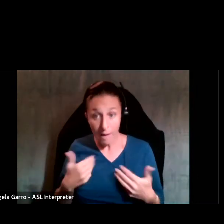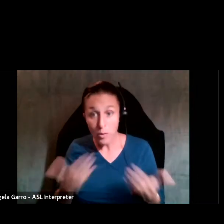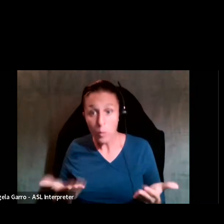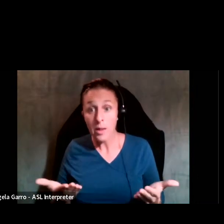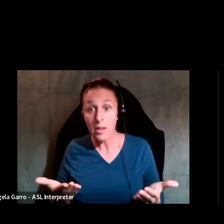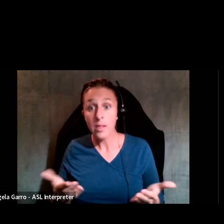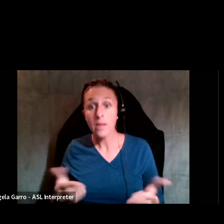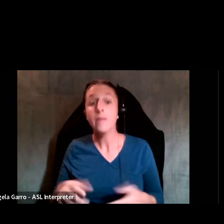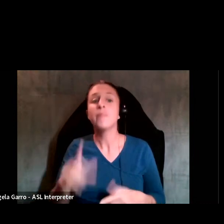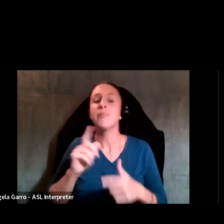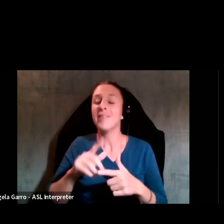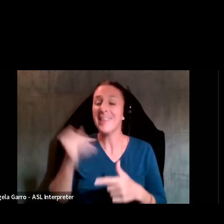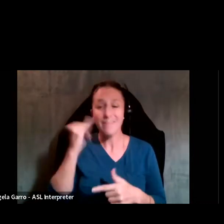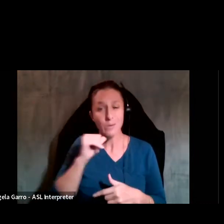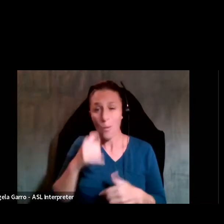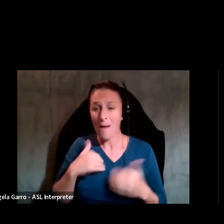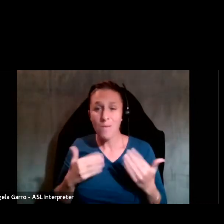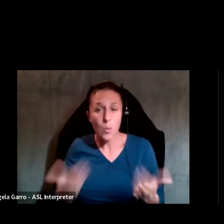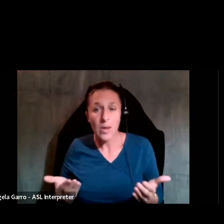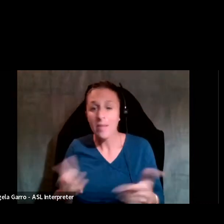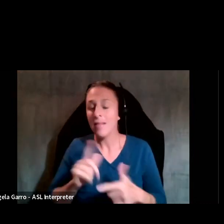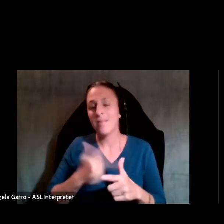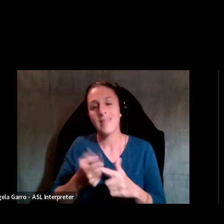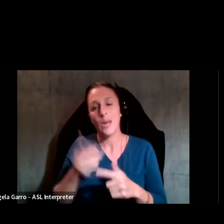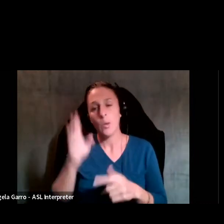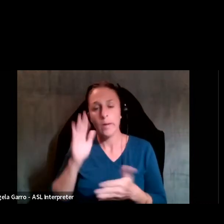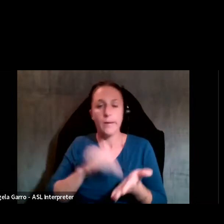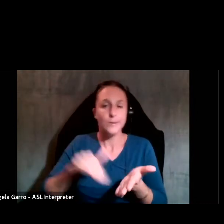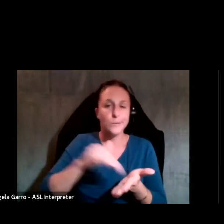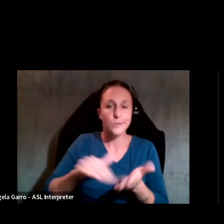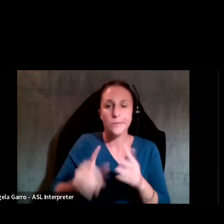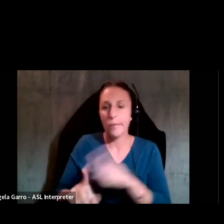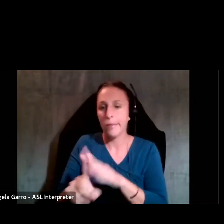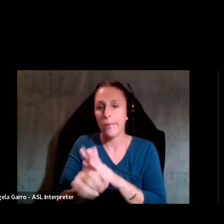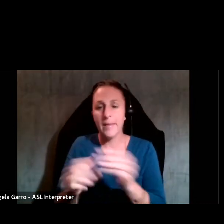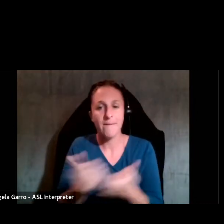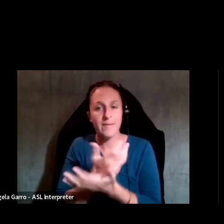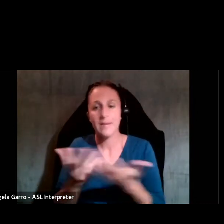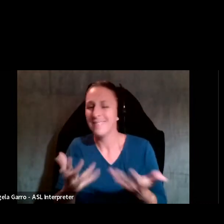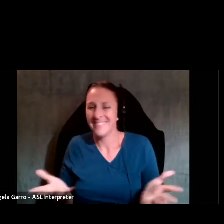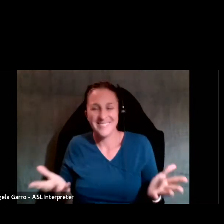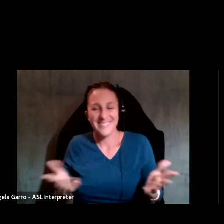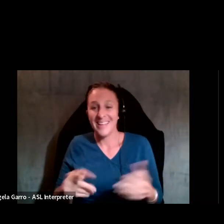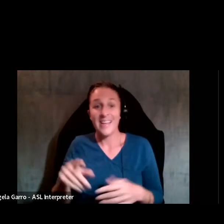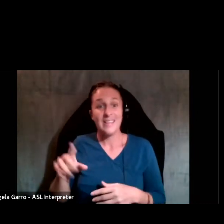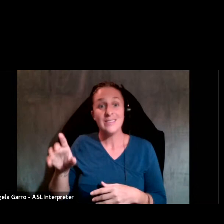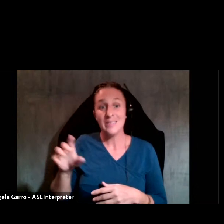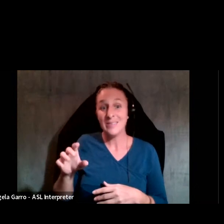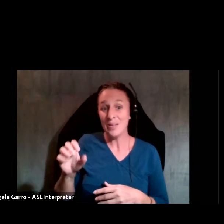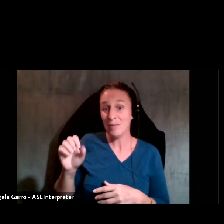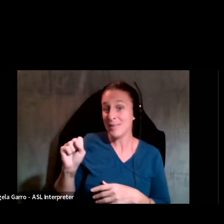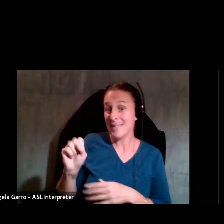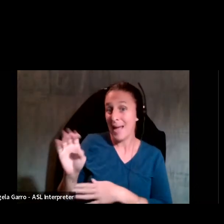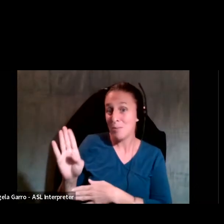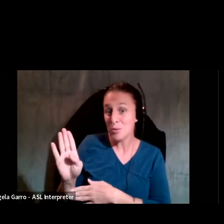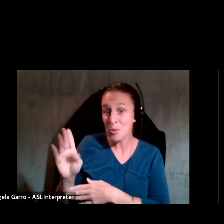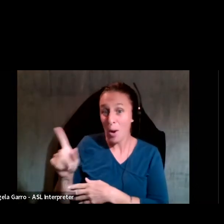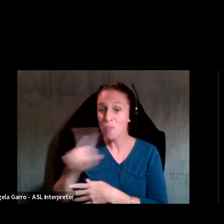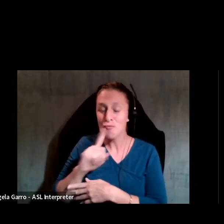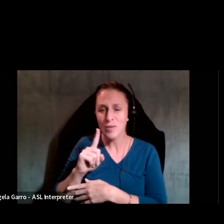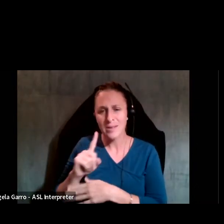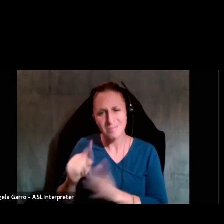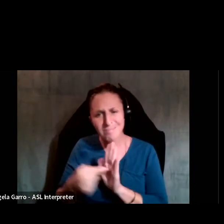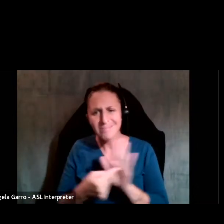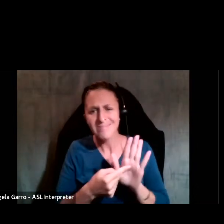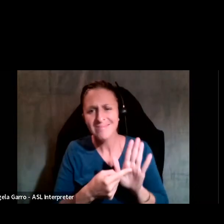come up with every excuse in the book. And so I think part of what the mayor from San Bruno was doing was really imposing his will, like get